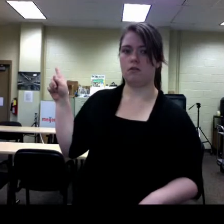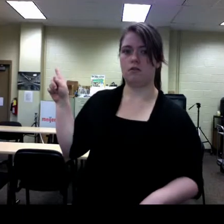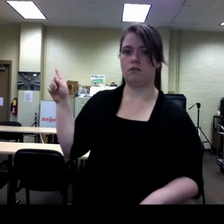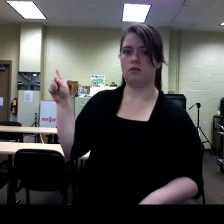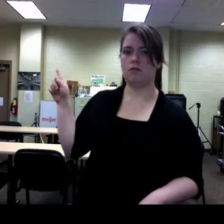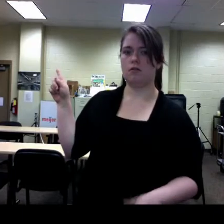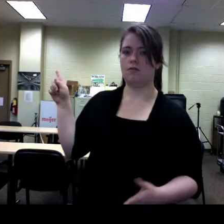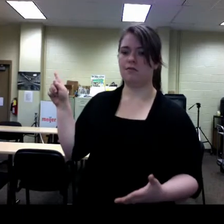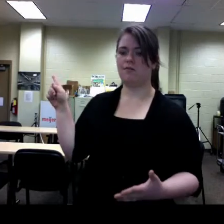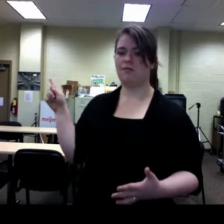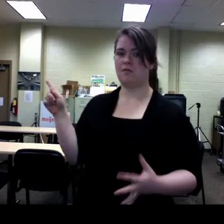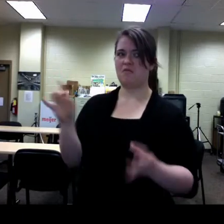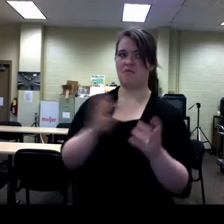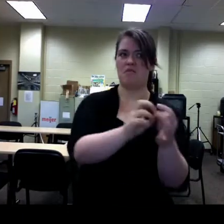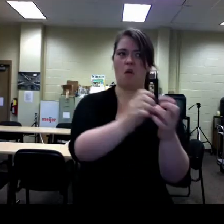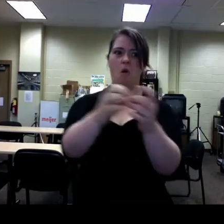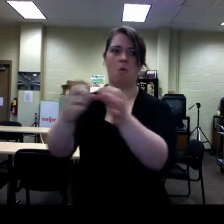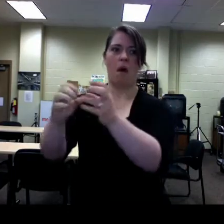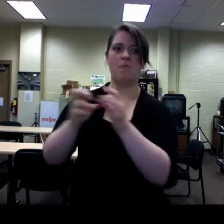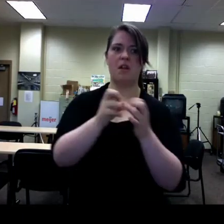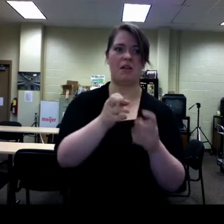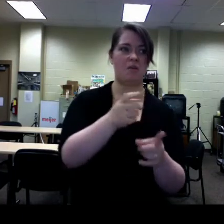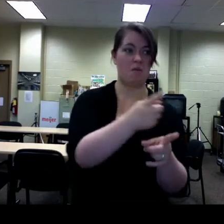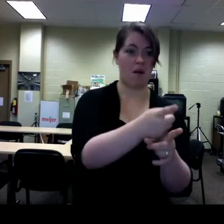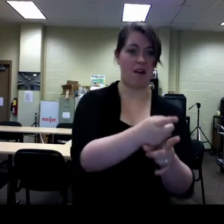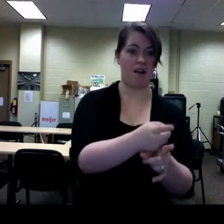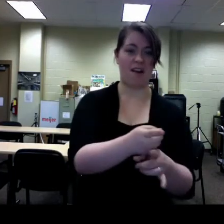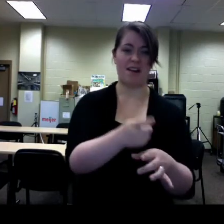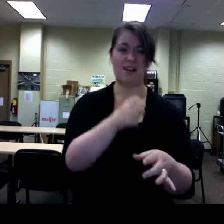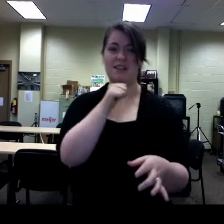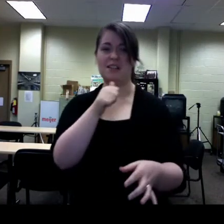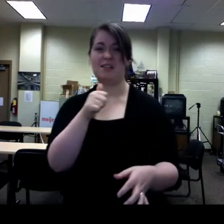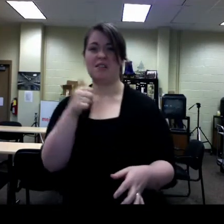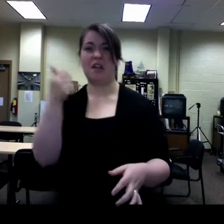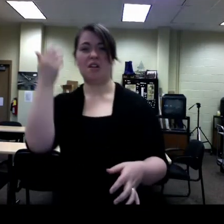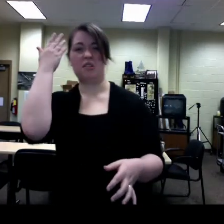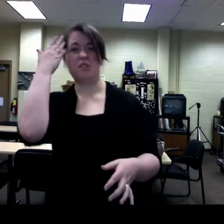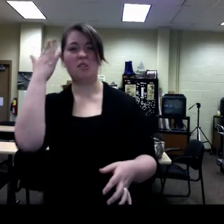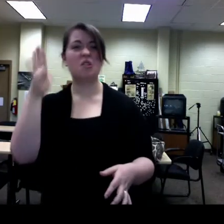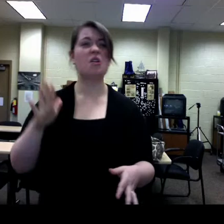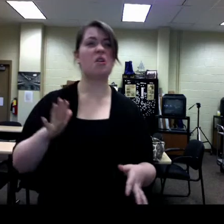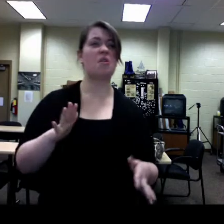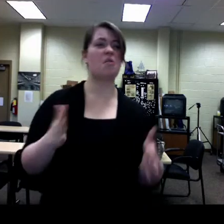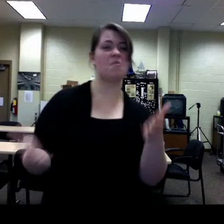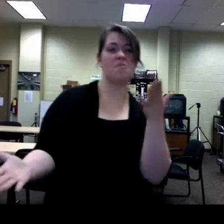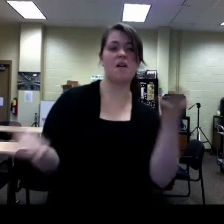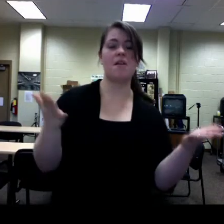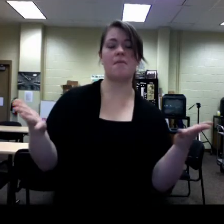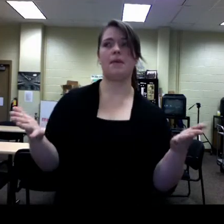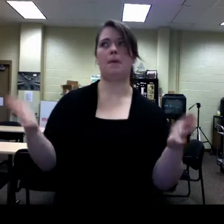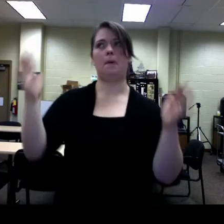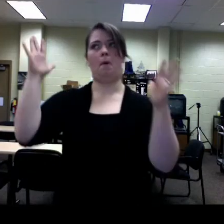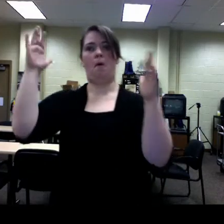Sort of a low rumbling, right? Not sure, maybe. Hopefully not. What about that?